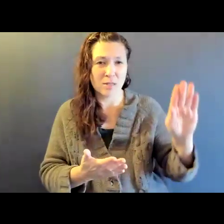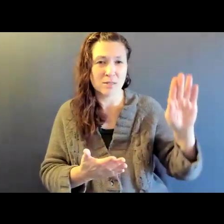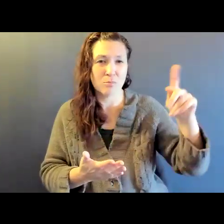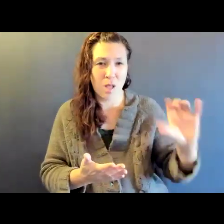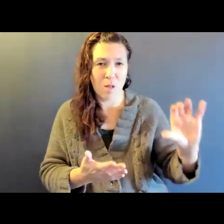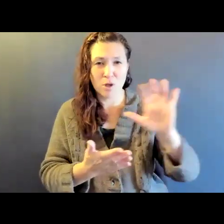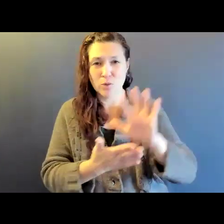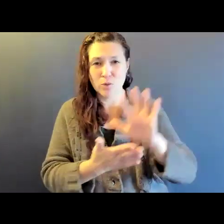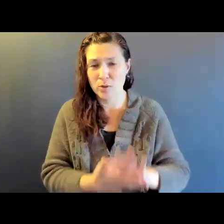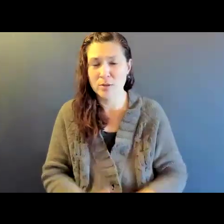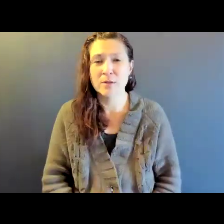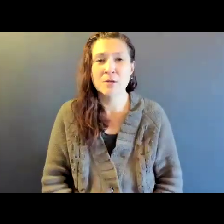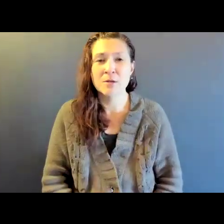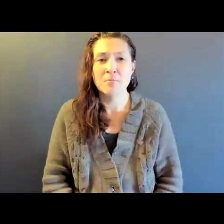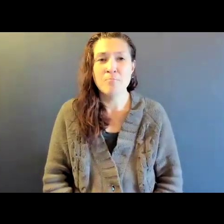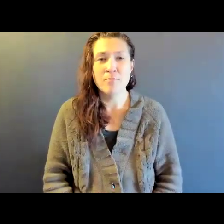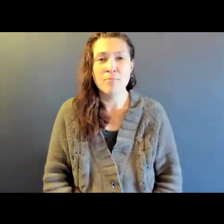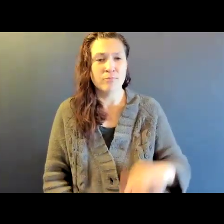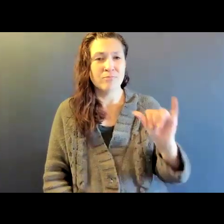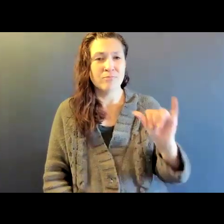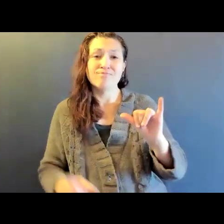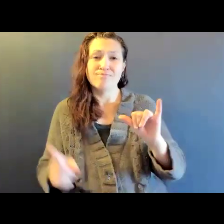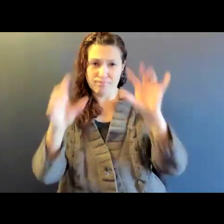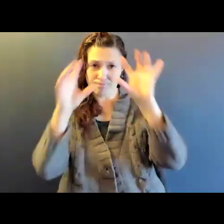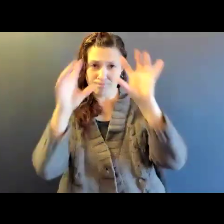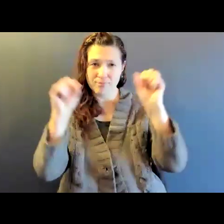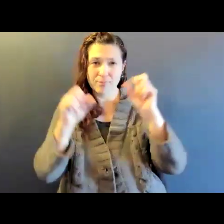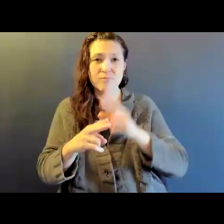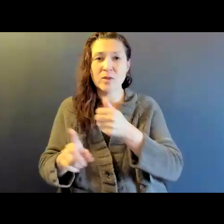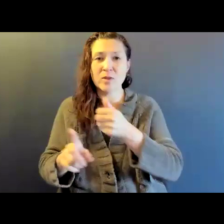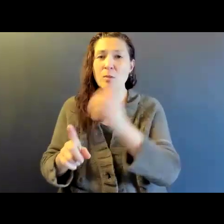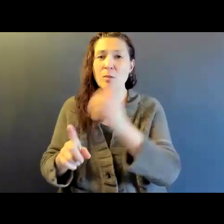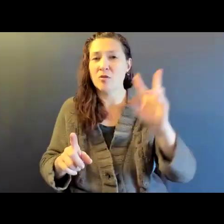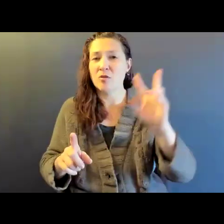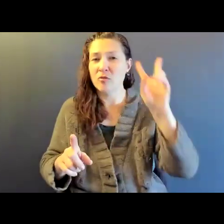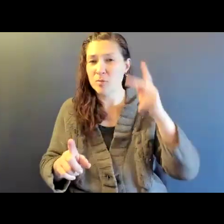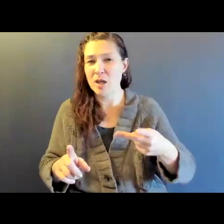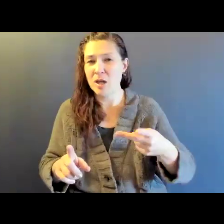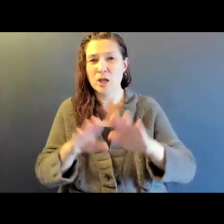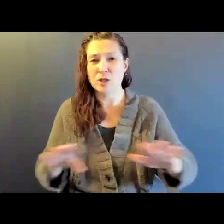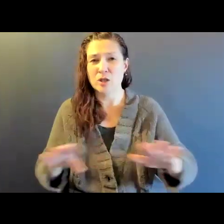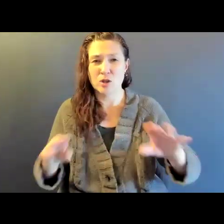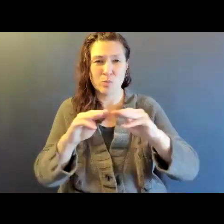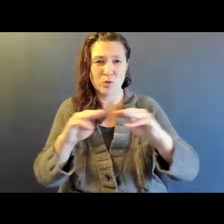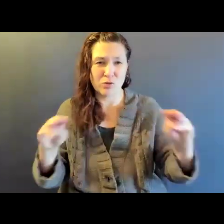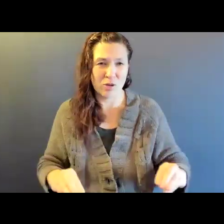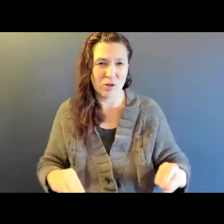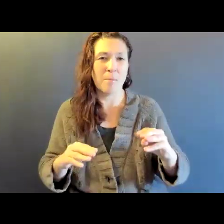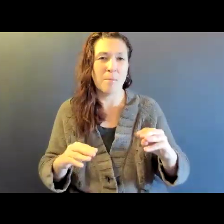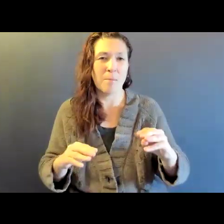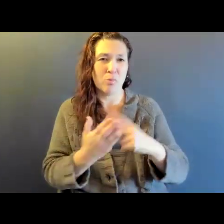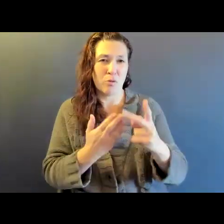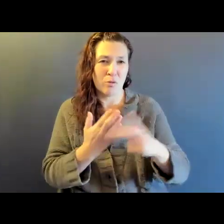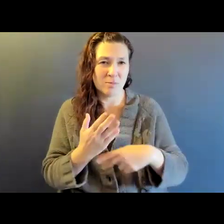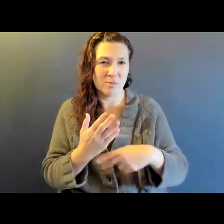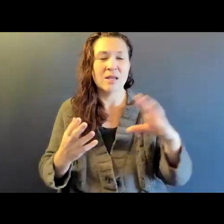um, as the superintendent said, you're a longtime vice president of the Children's Museum, a very passionate advocate. And then several